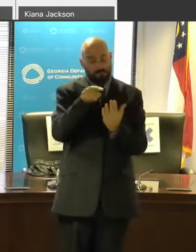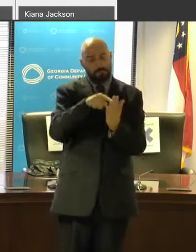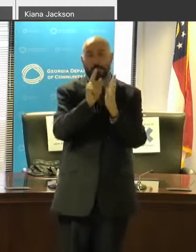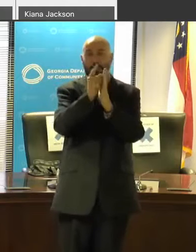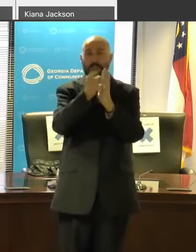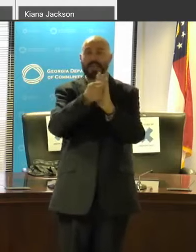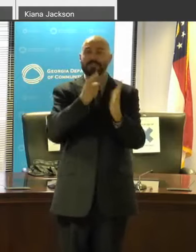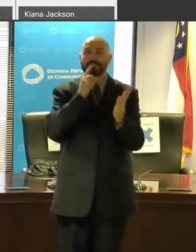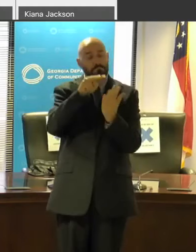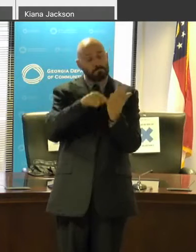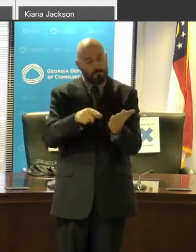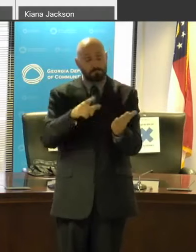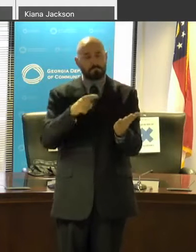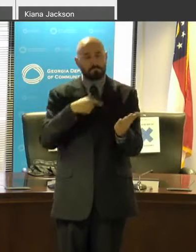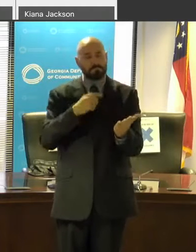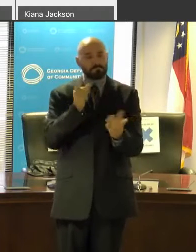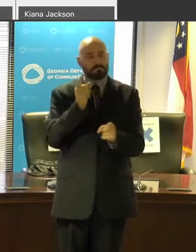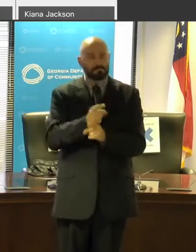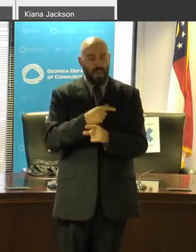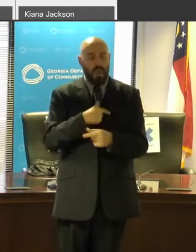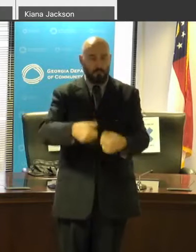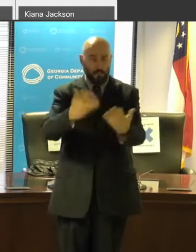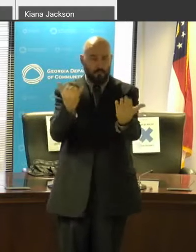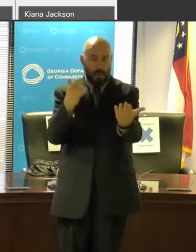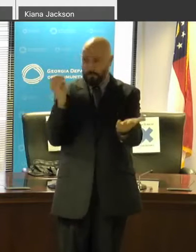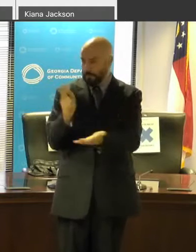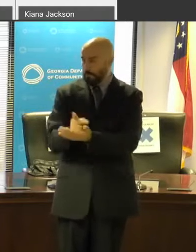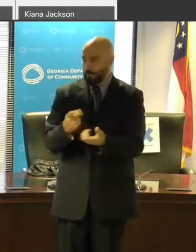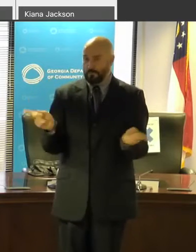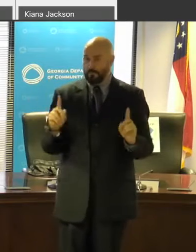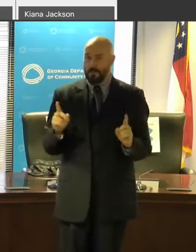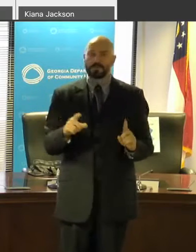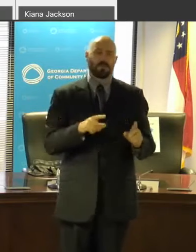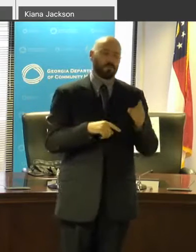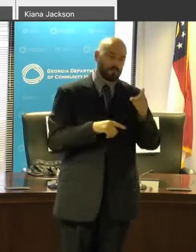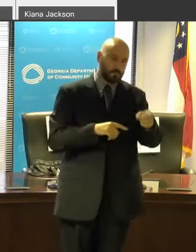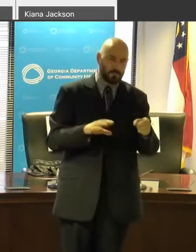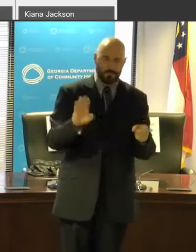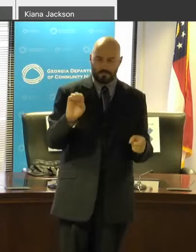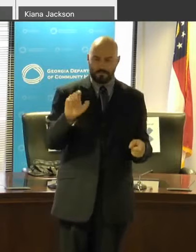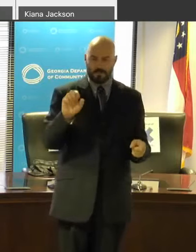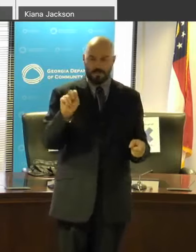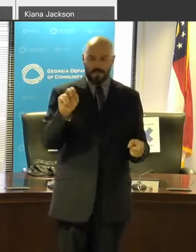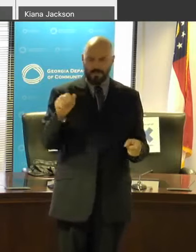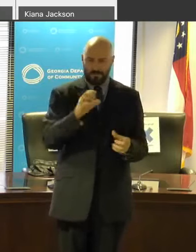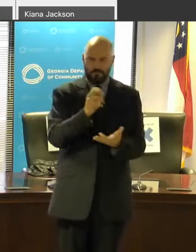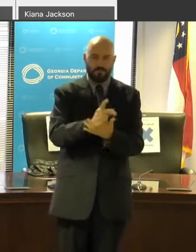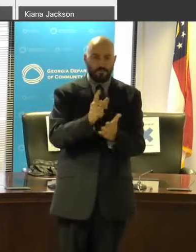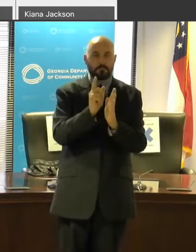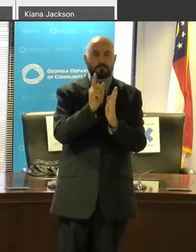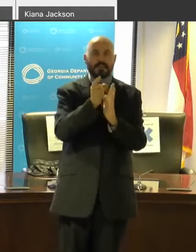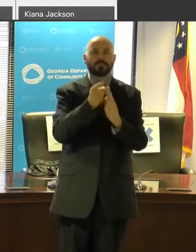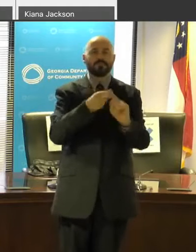to approve. Motion's been made for approval of those minutes from the August 13 meeting. Is there a second to that motion?